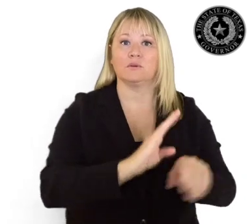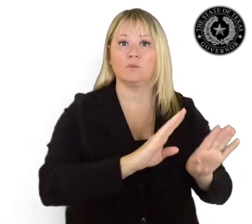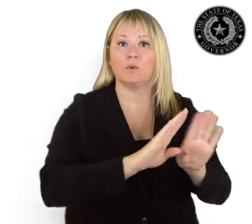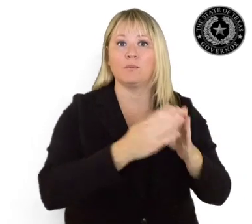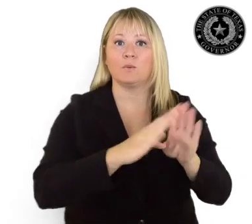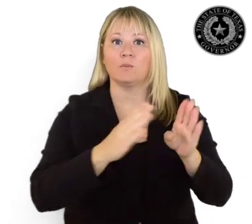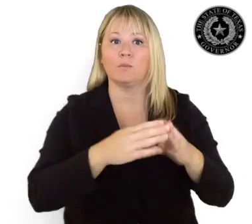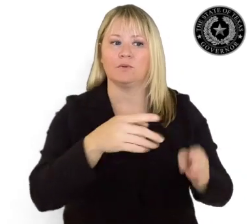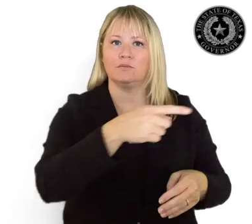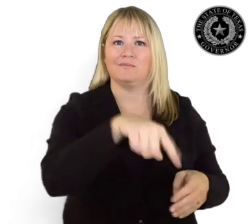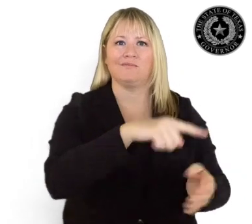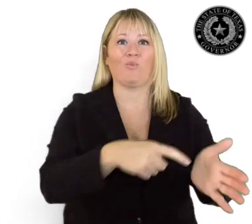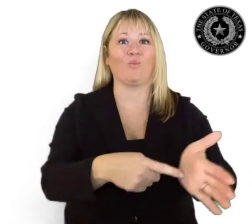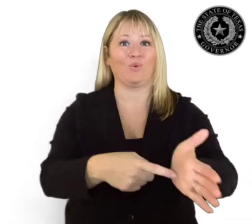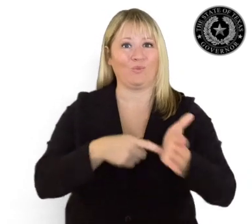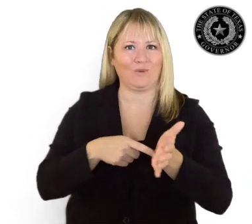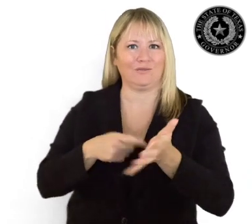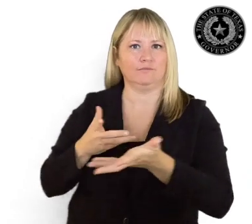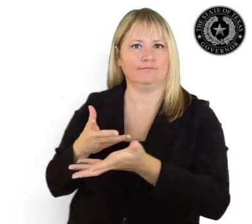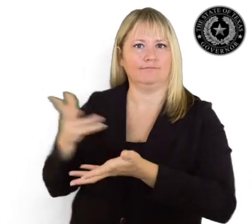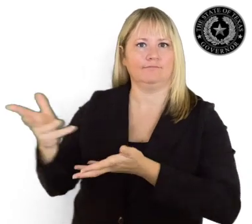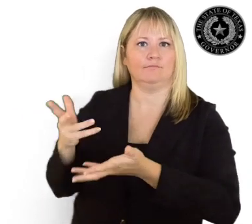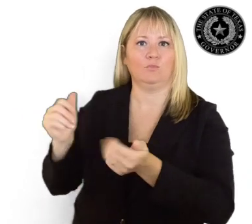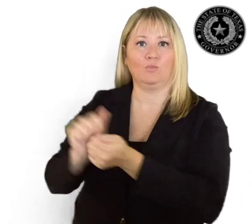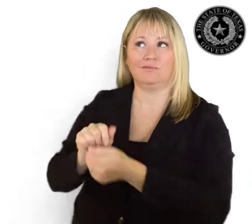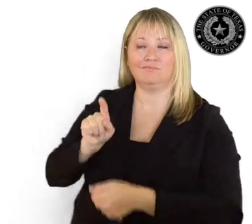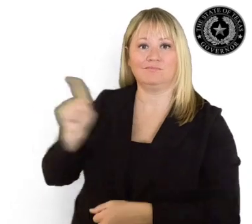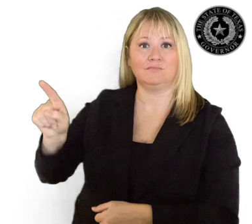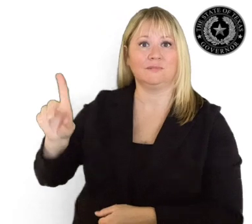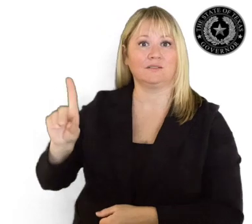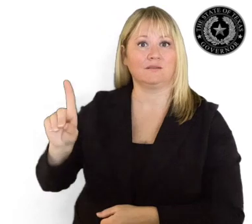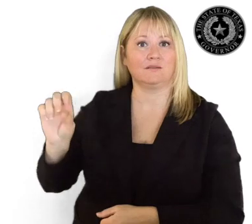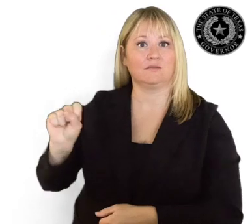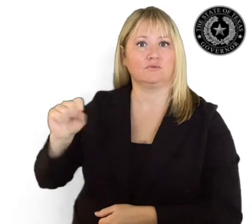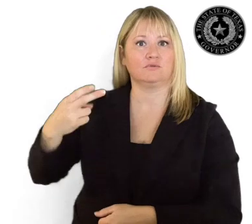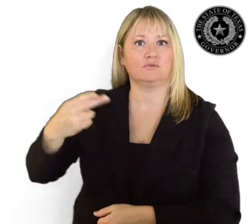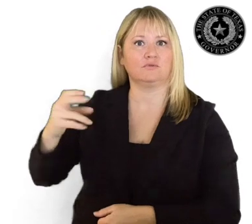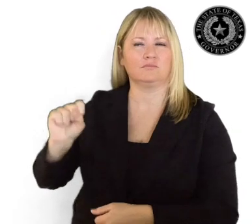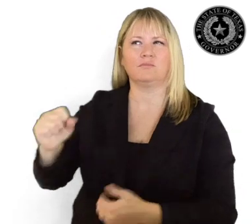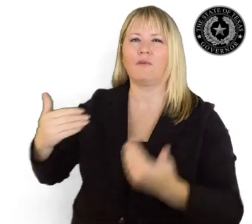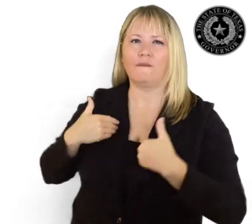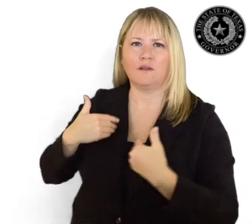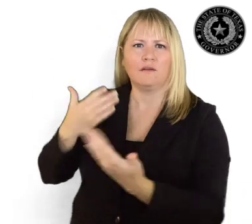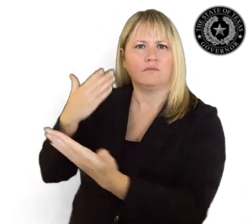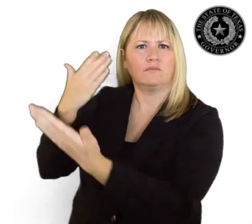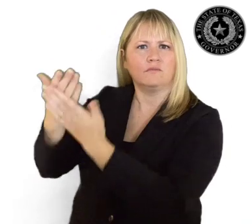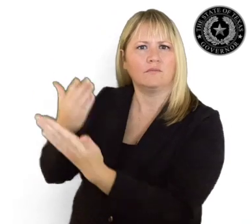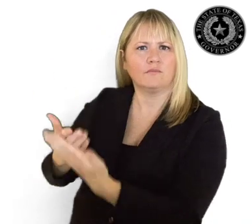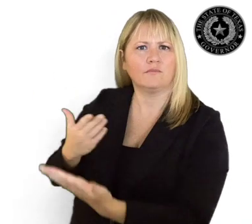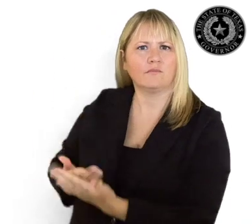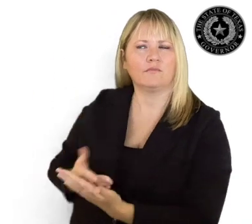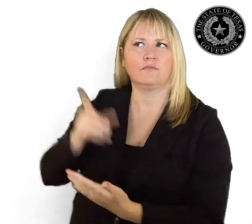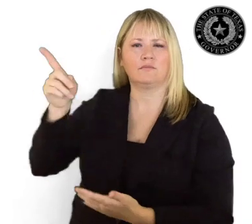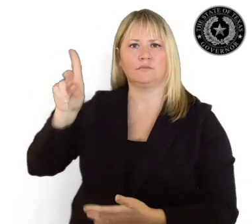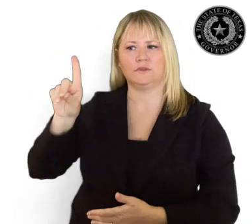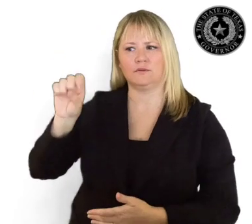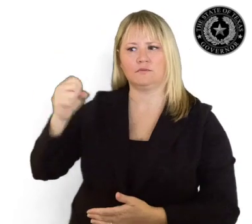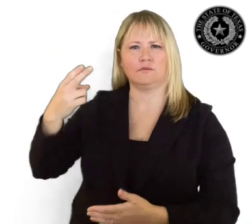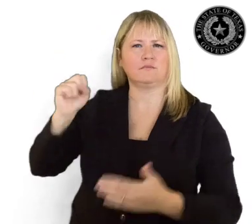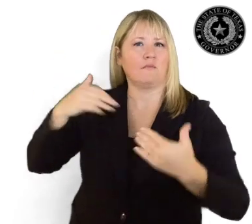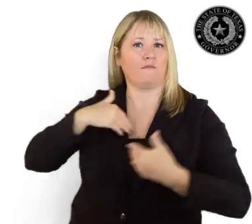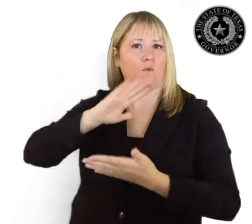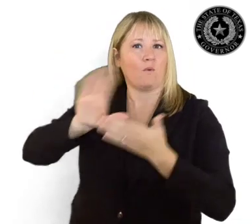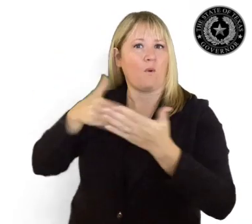and is in compliance with the requisite attestation form promulgated by DSHS regarding minimal cases